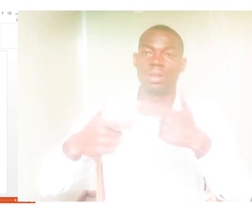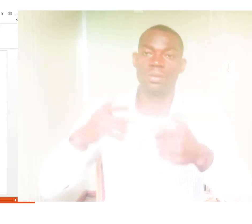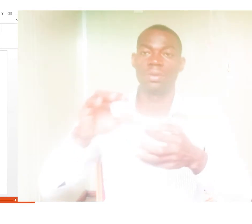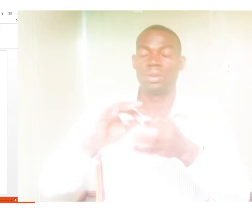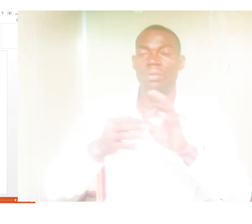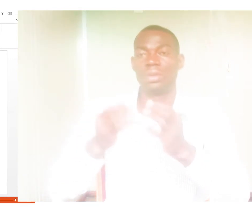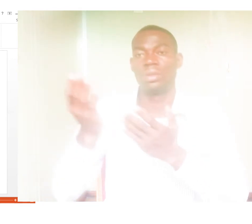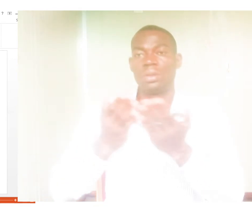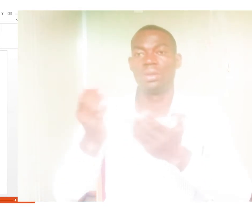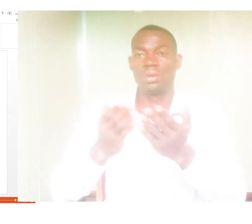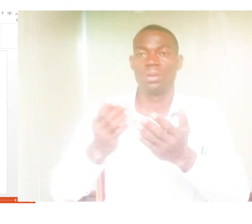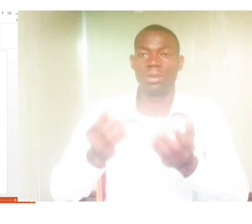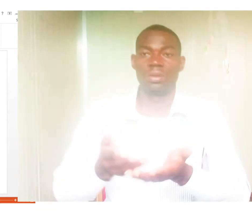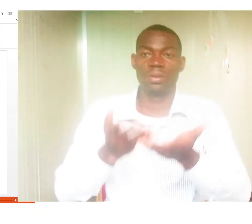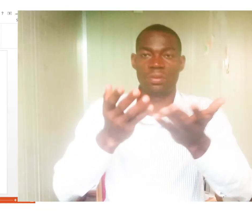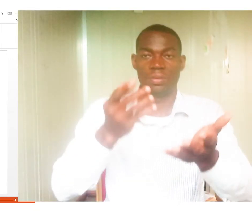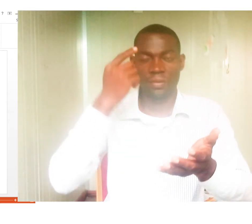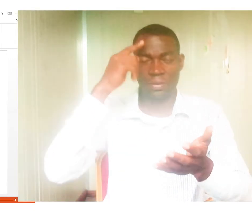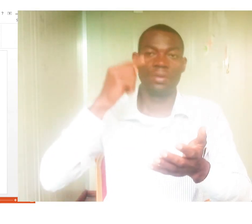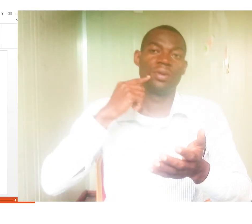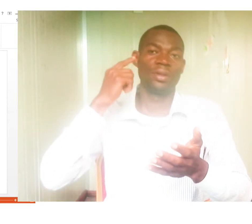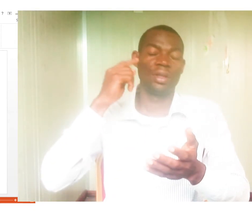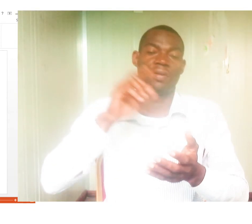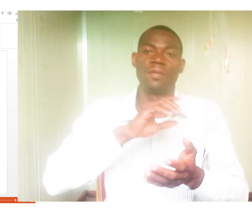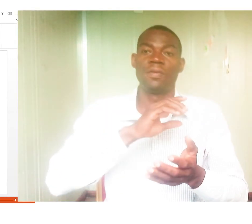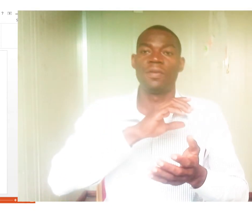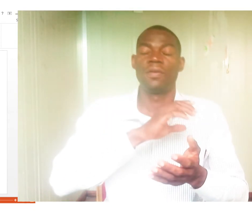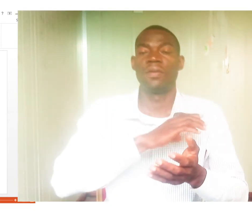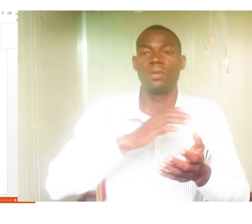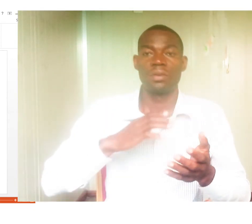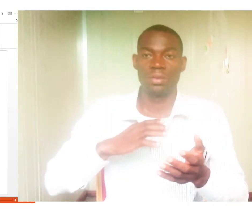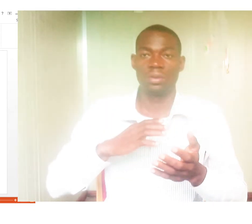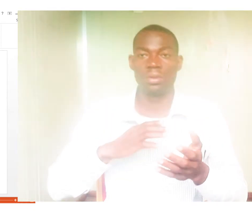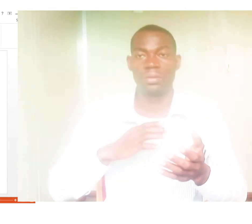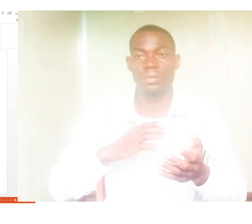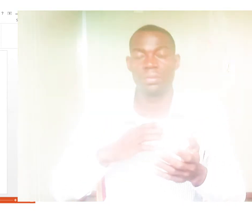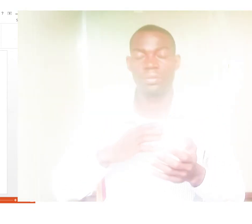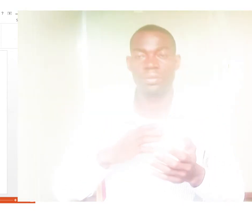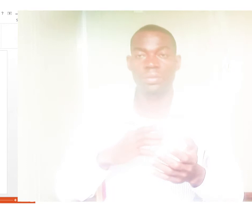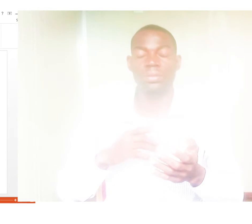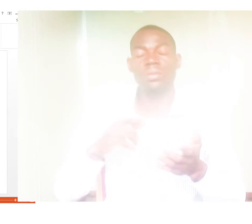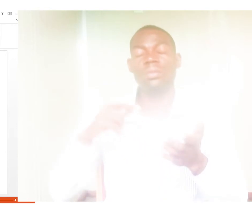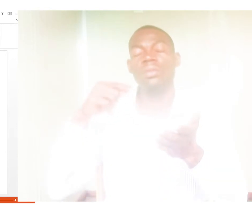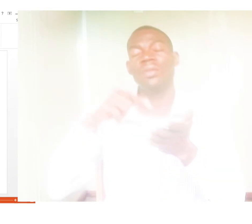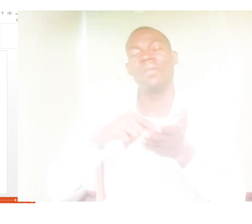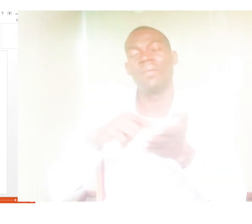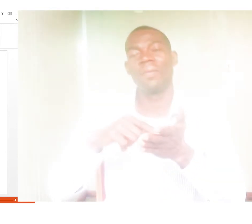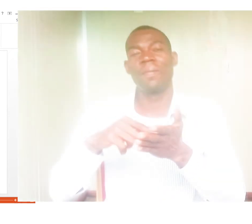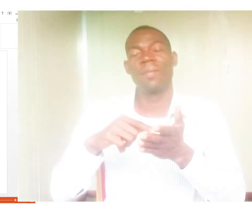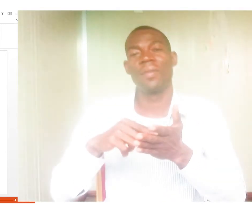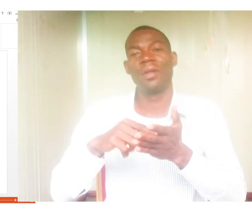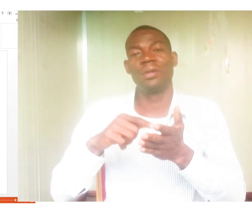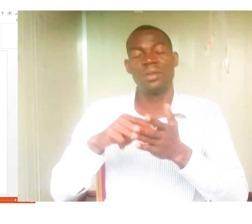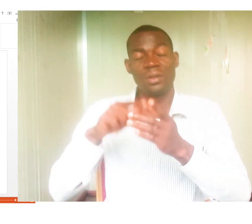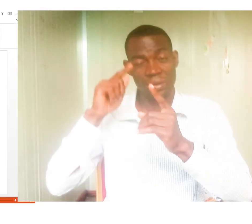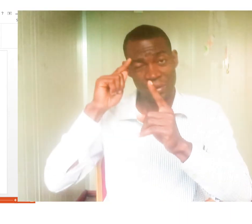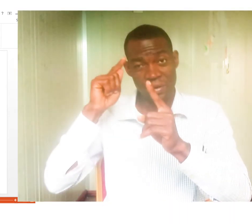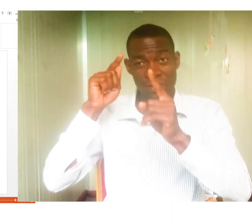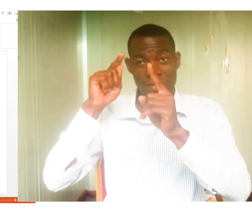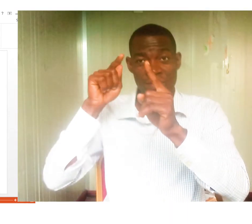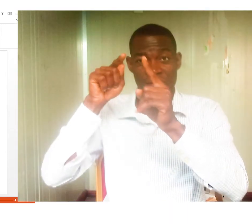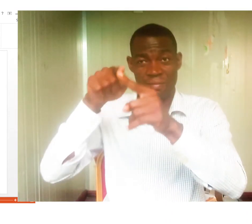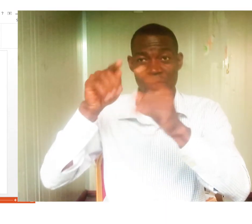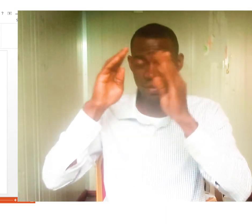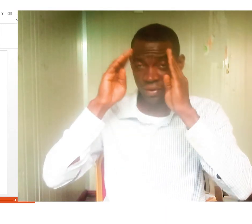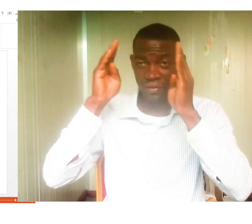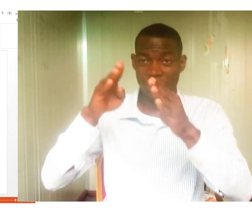to the deaf community. We have Tamba Friends for the Deaf. These aims at helping deaf